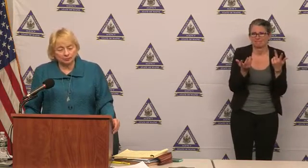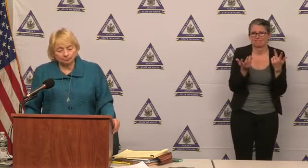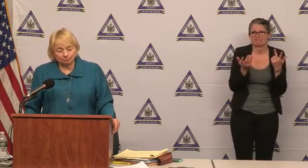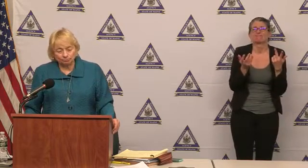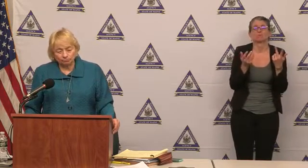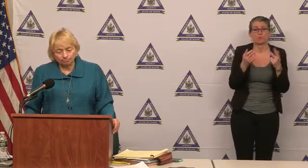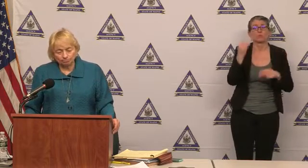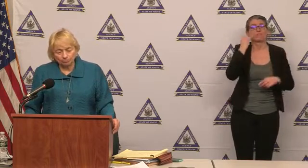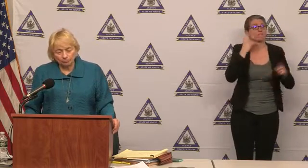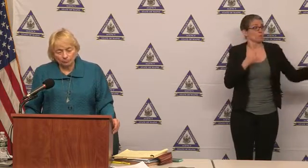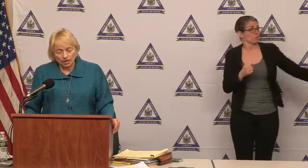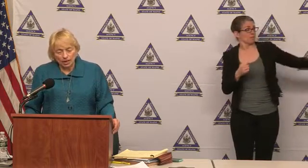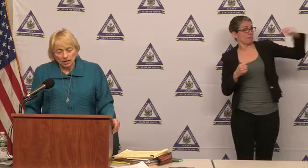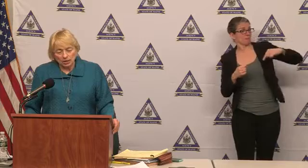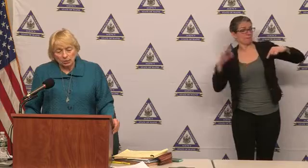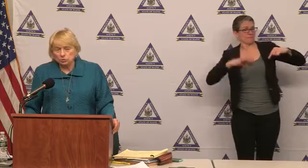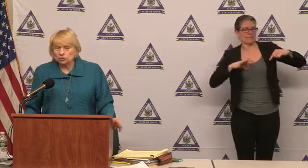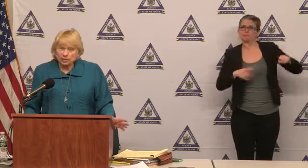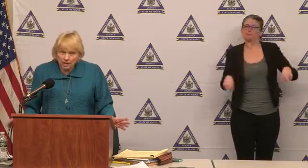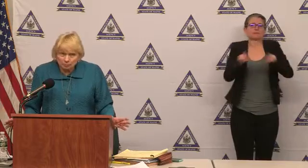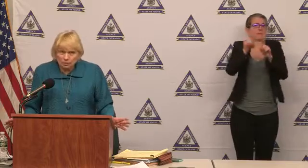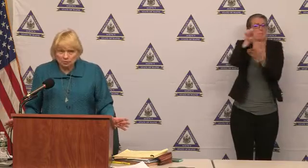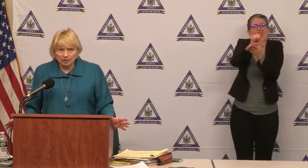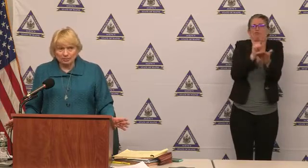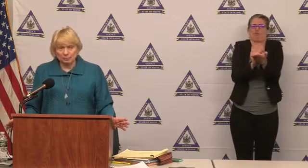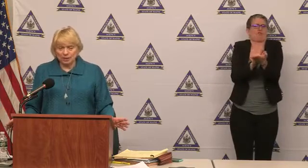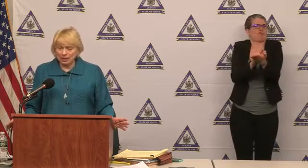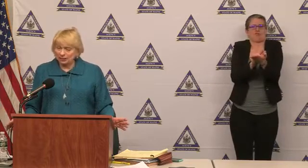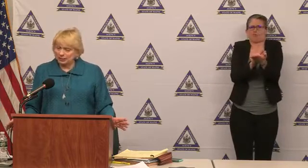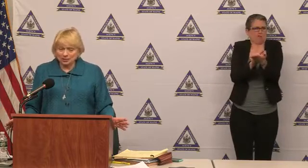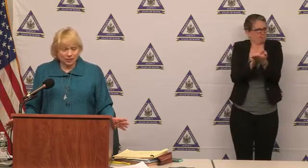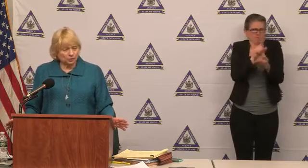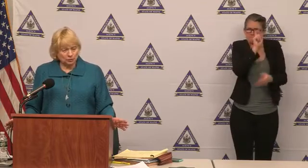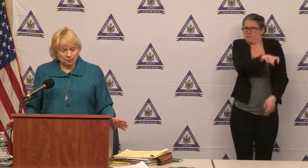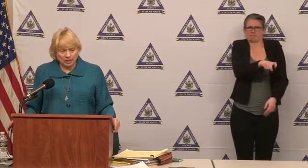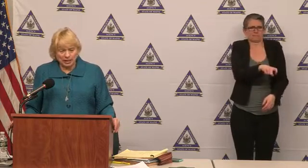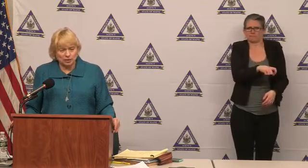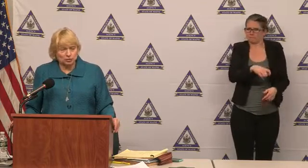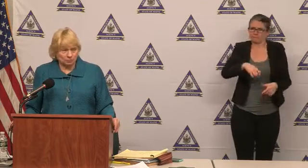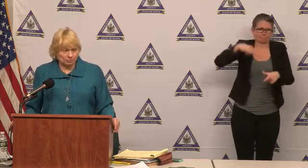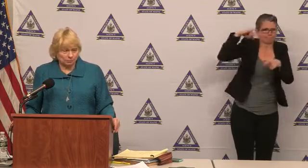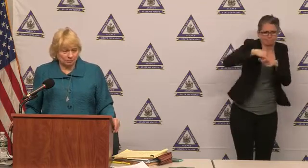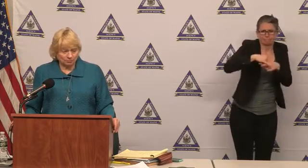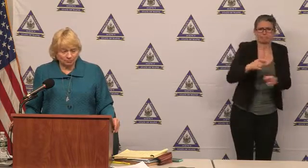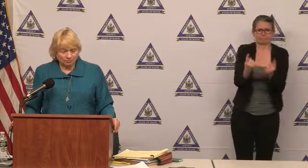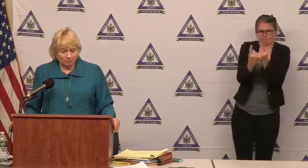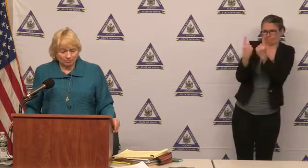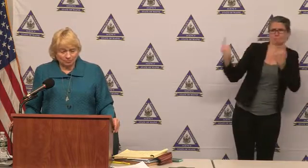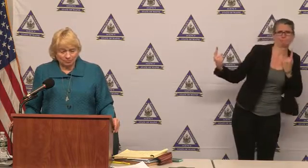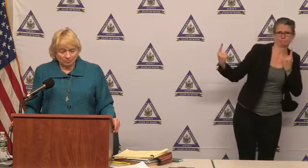alike. You should not be traveling to Maine to take an early vacation.